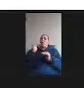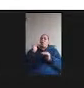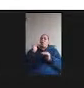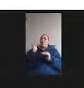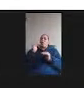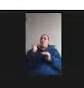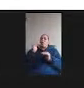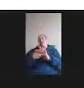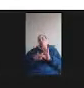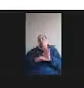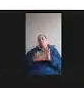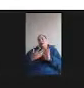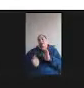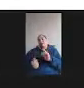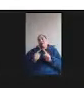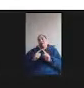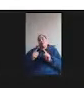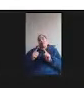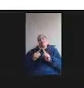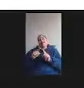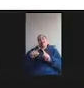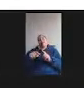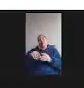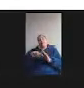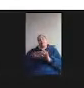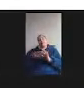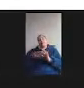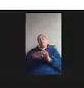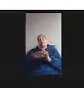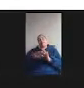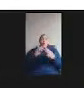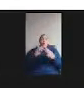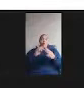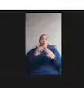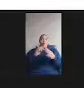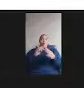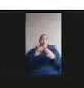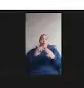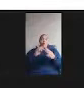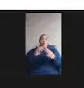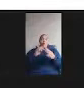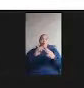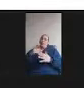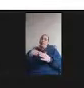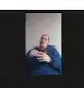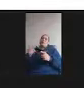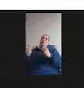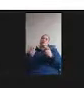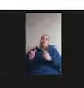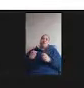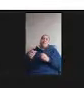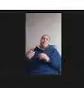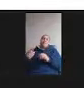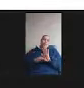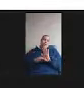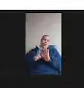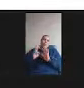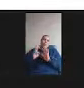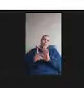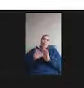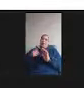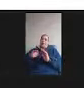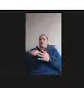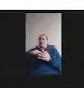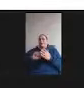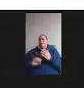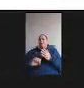And as it's within program 3, the program manager would be the chair of that particular sub-program, or sorry, that program, where that sub-programs